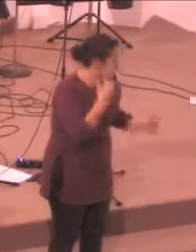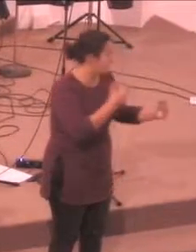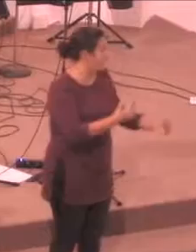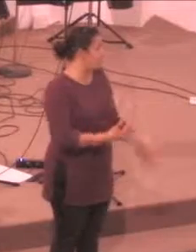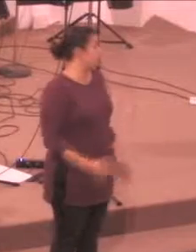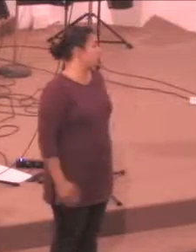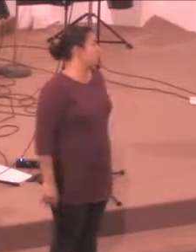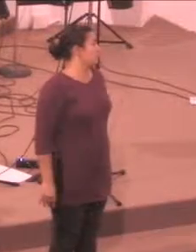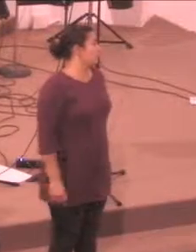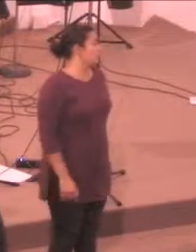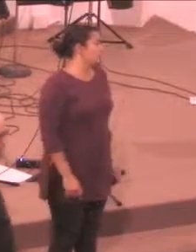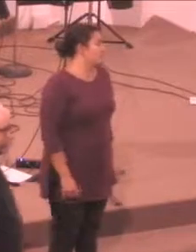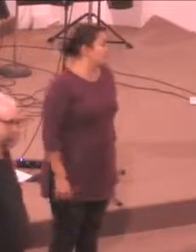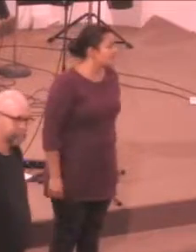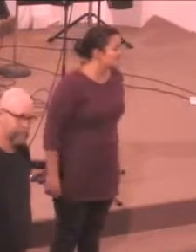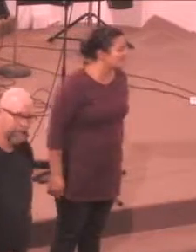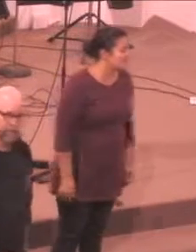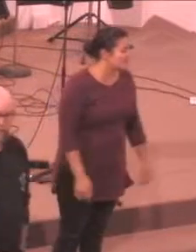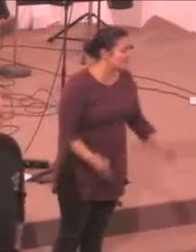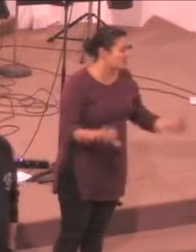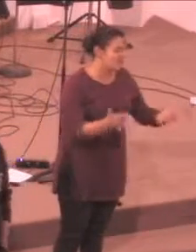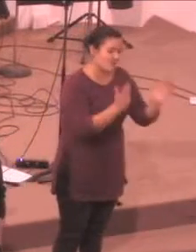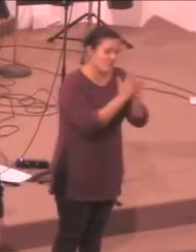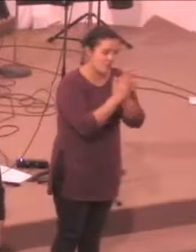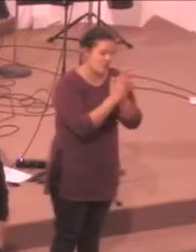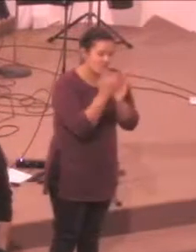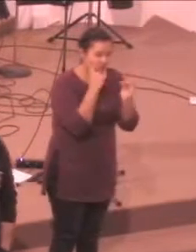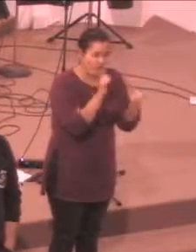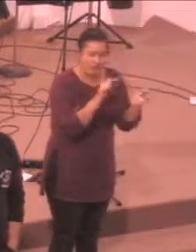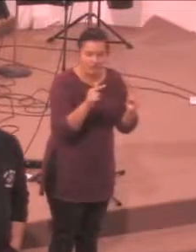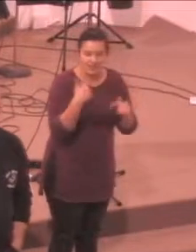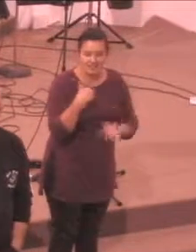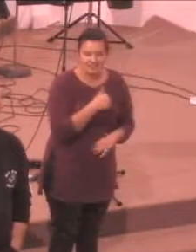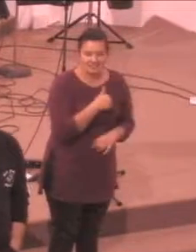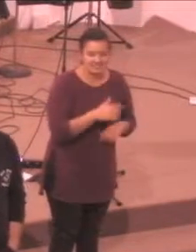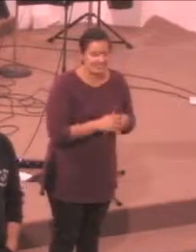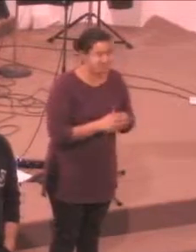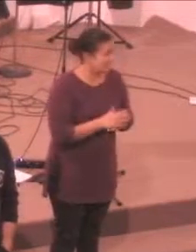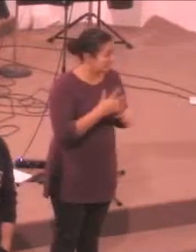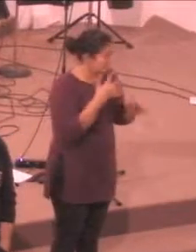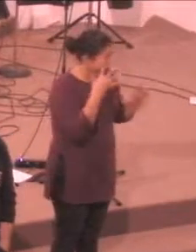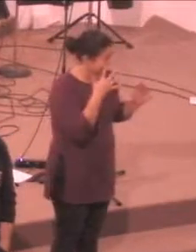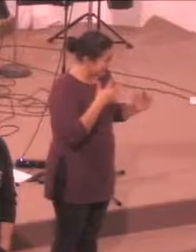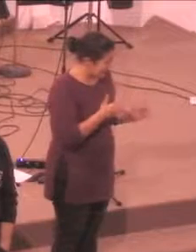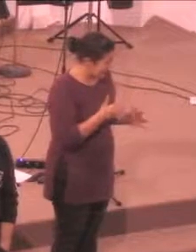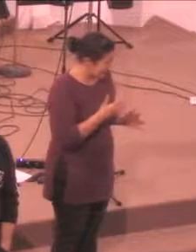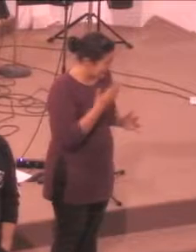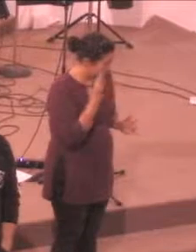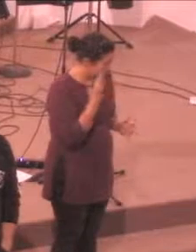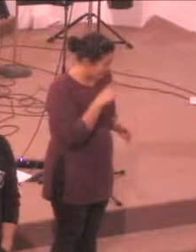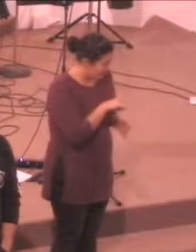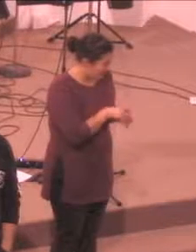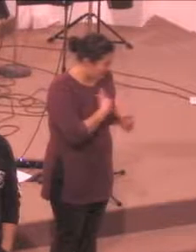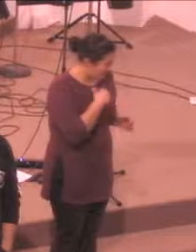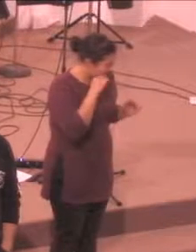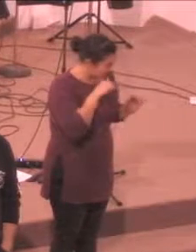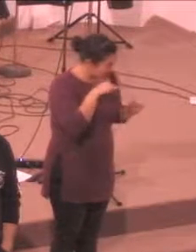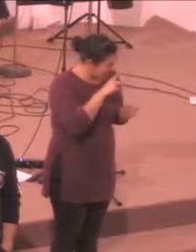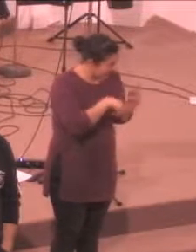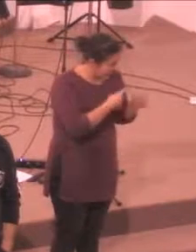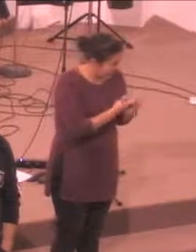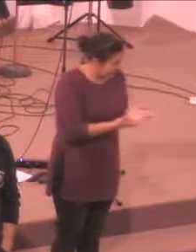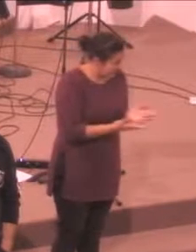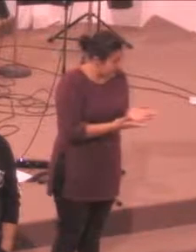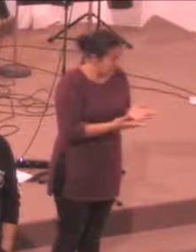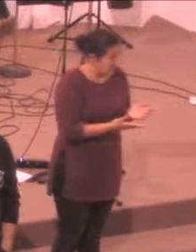So I'm just going to pray for all of us. And the sad thing about it is I know when I teach stuff or say stuff like this, I know